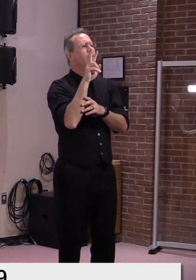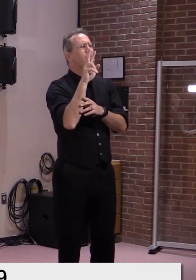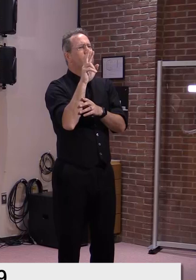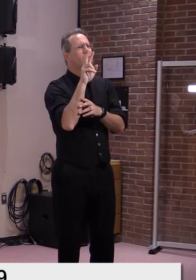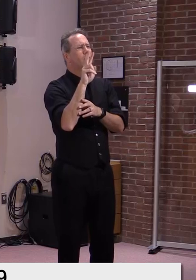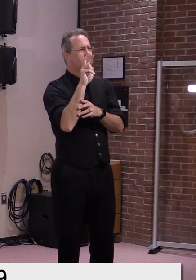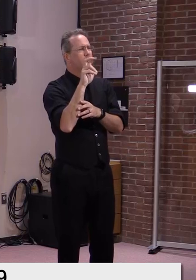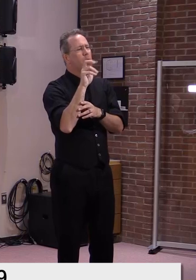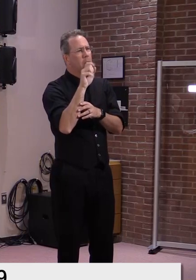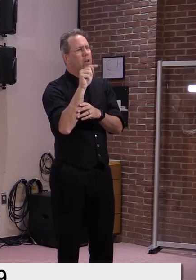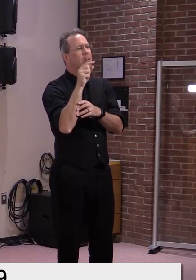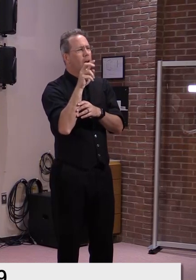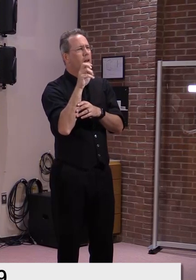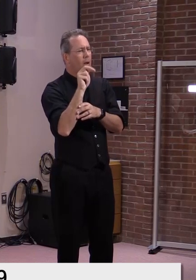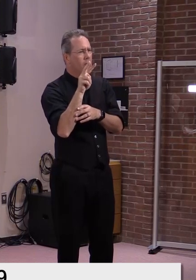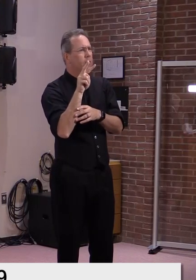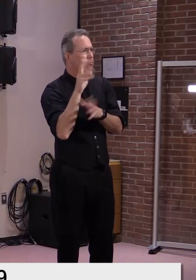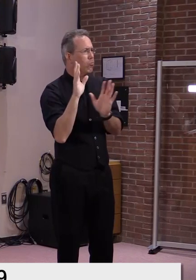/vaccine-clinics.